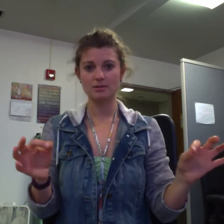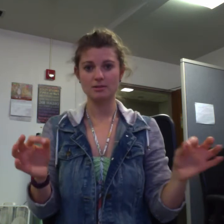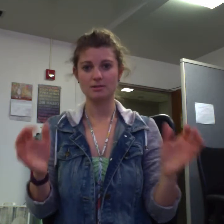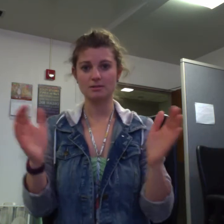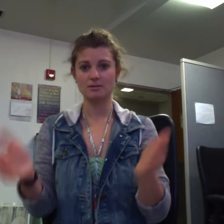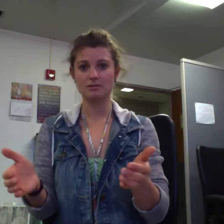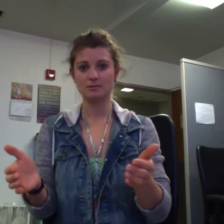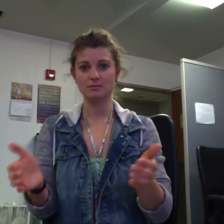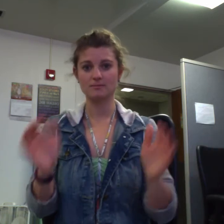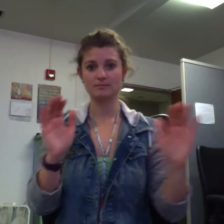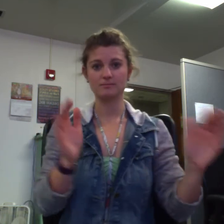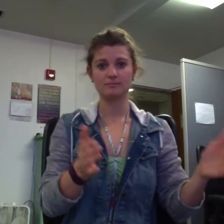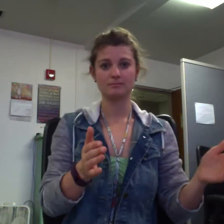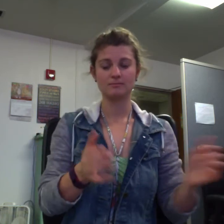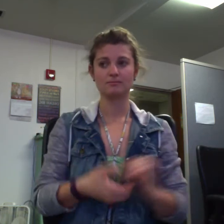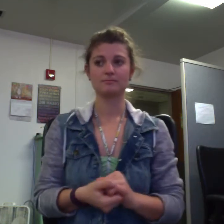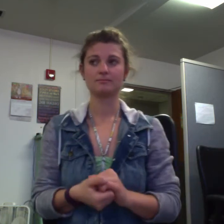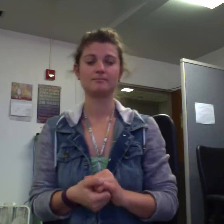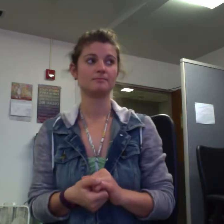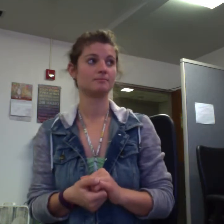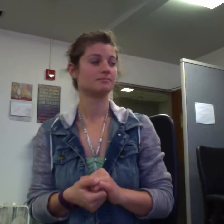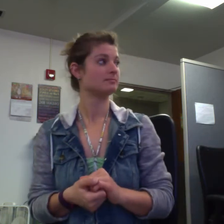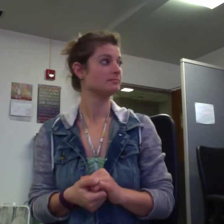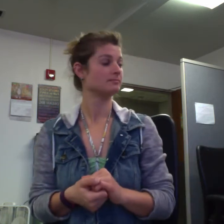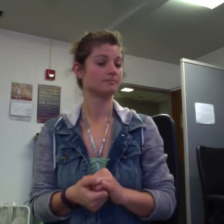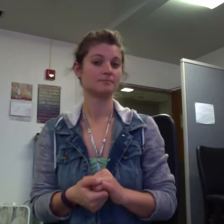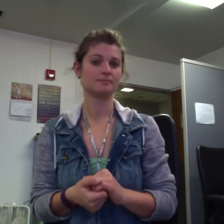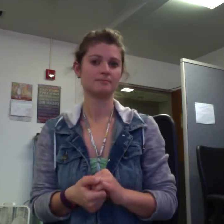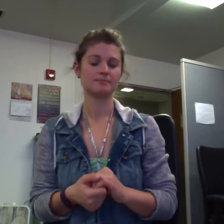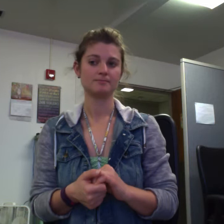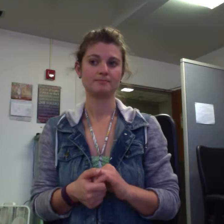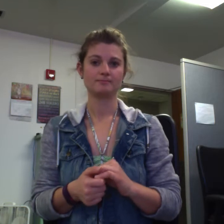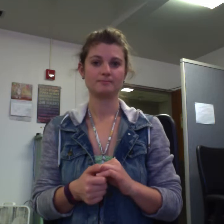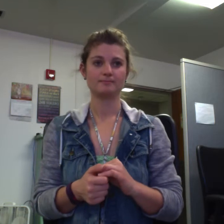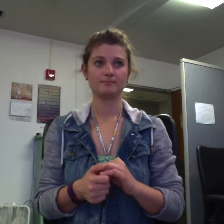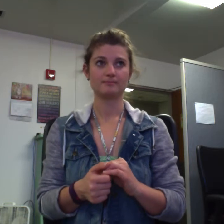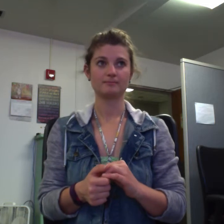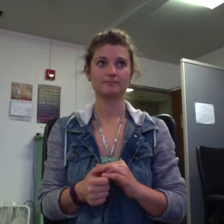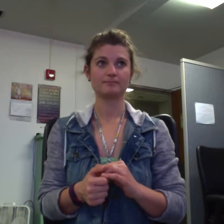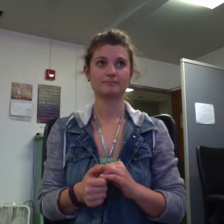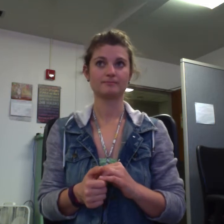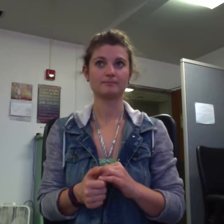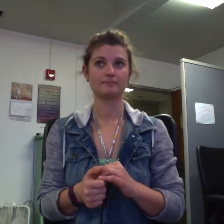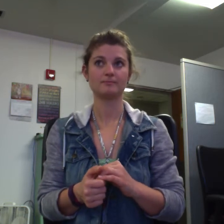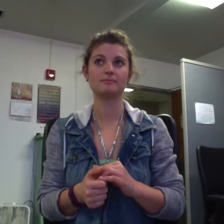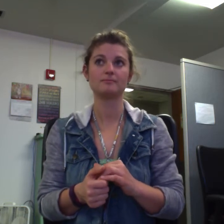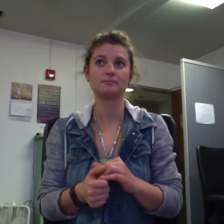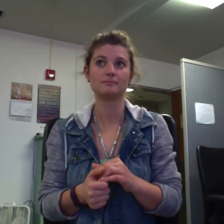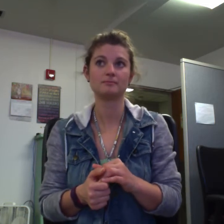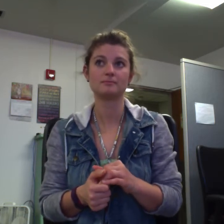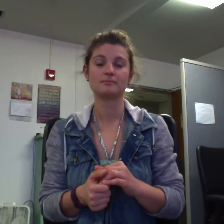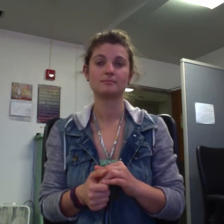gorillas became worried as the tiger chased Tarzan with fast, fast strides. And we want to put these in a new